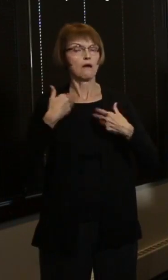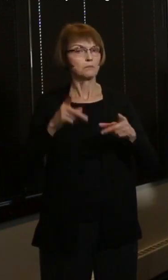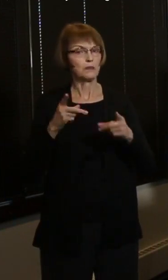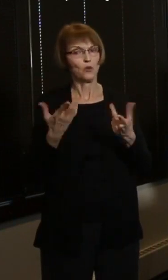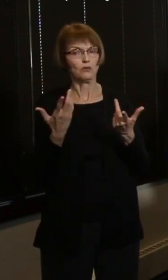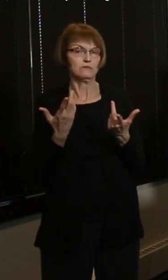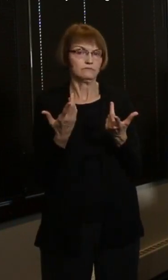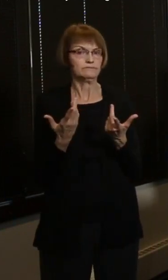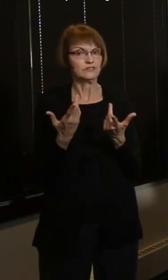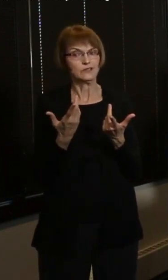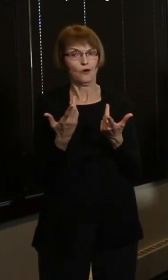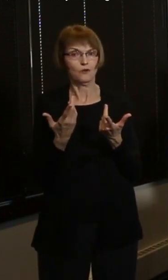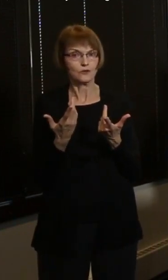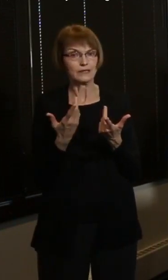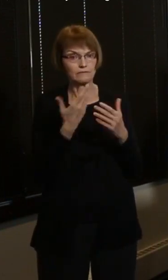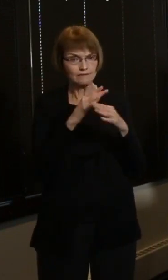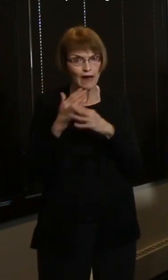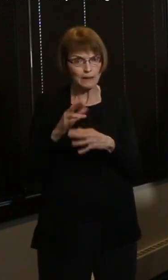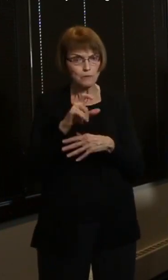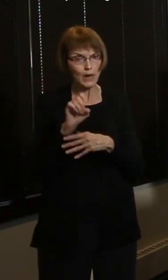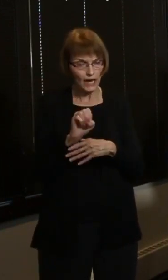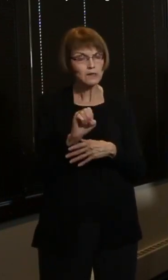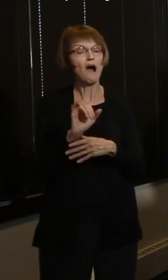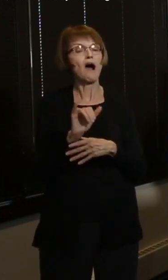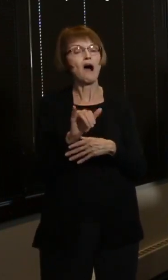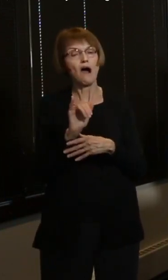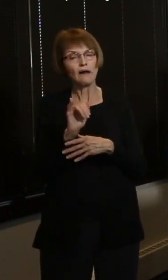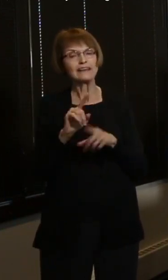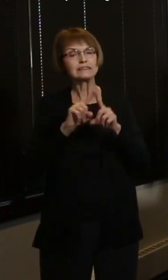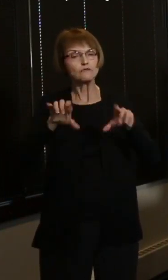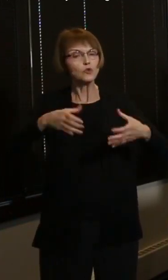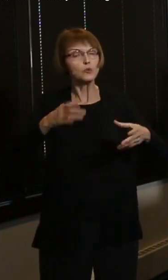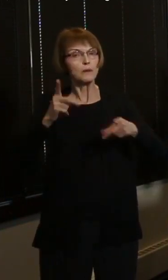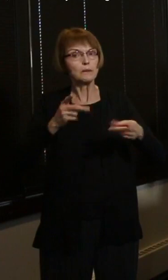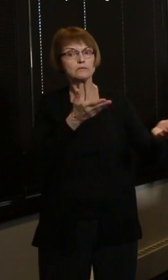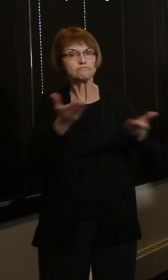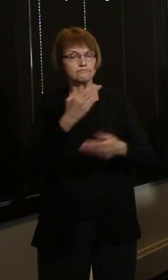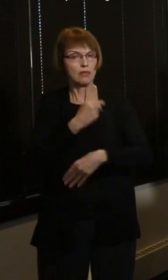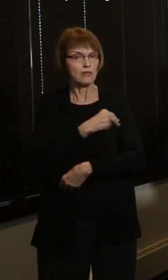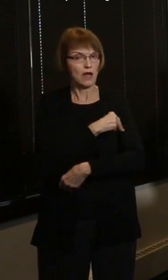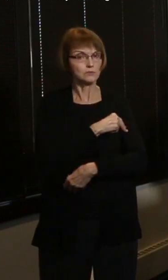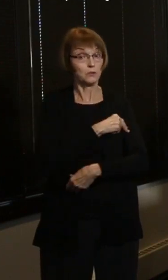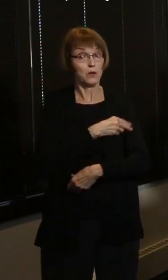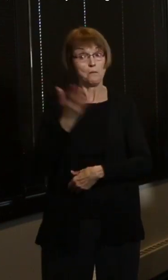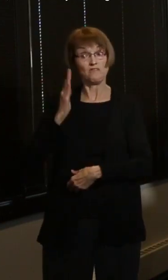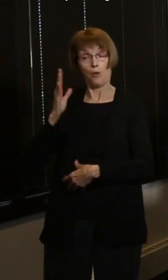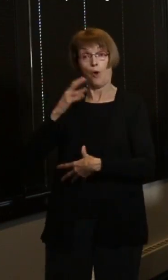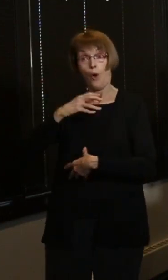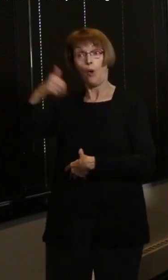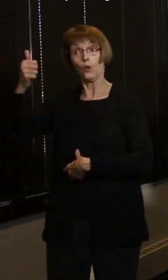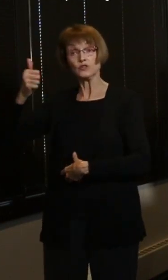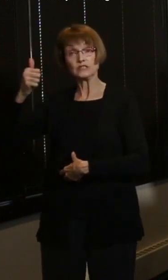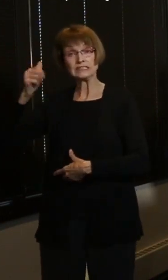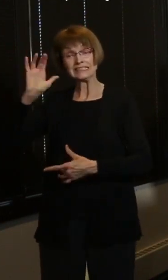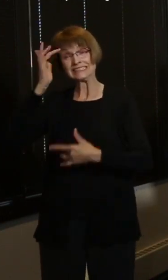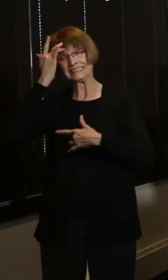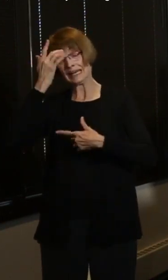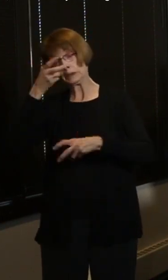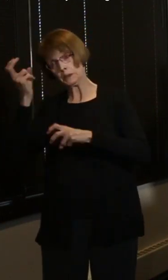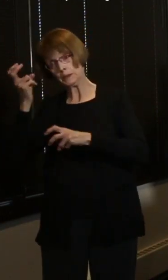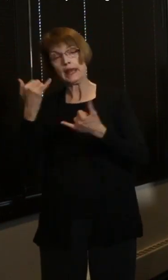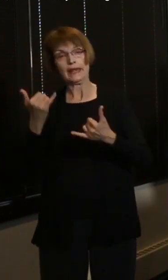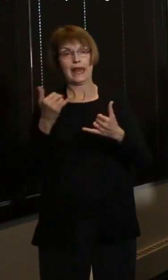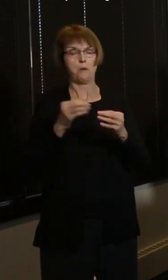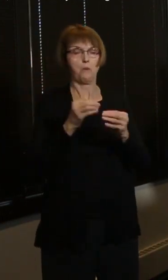of patient that's now being hospitalized. So less of the older cohort that are very sick, more of the